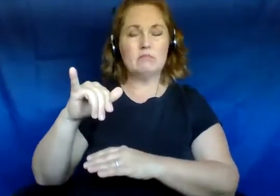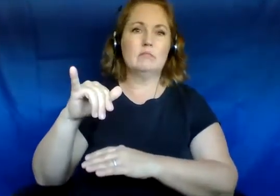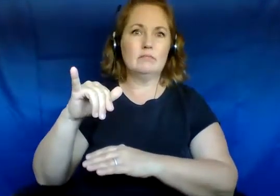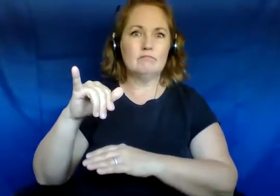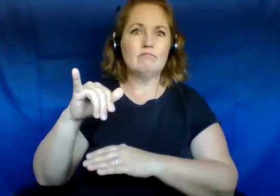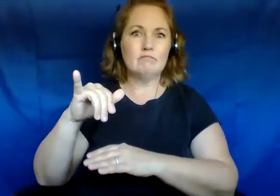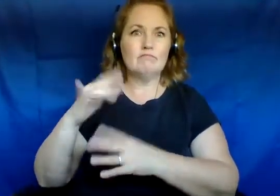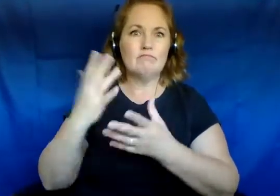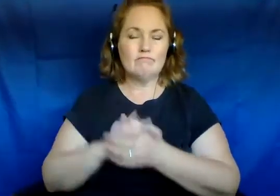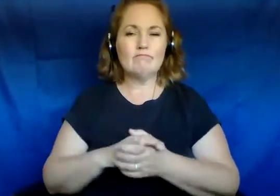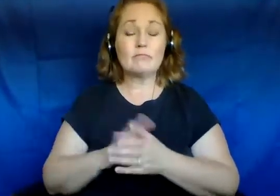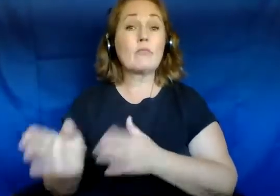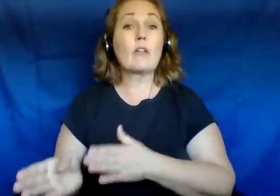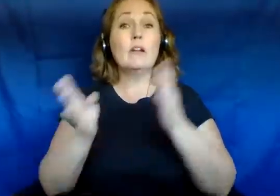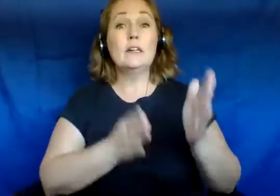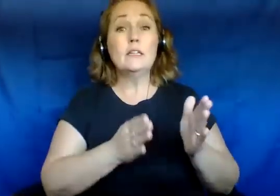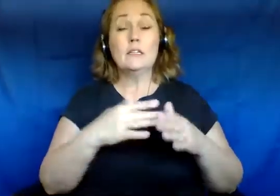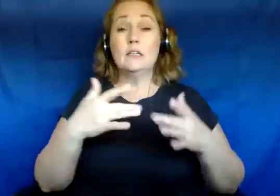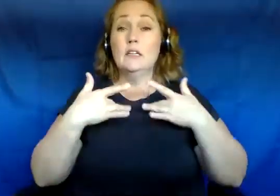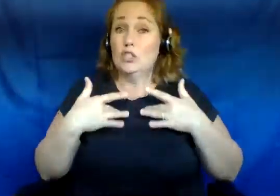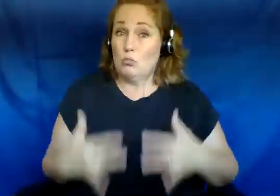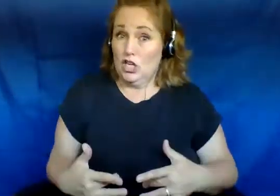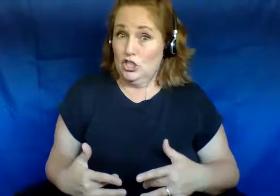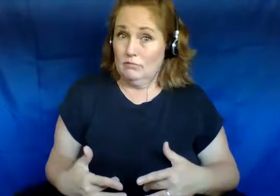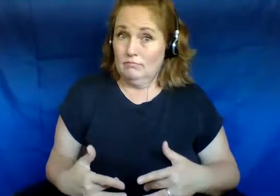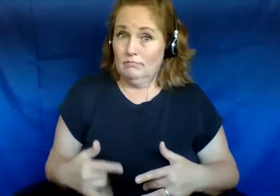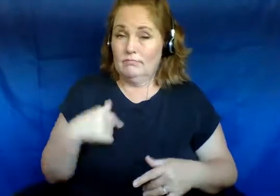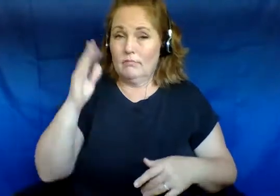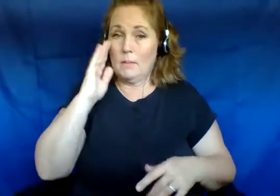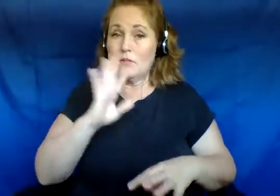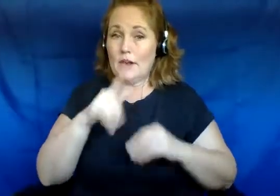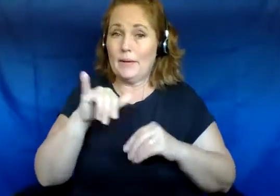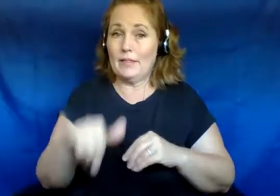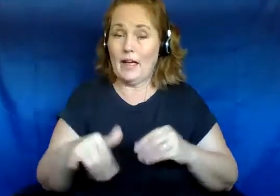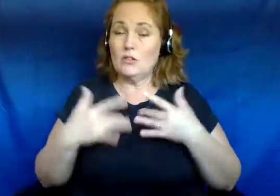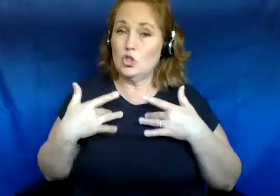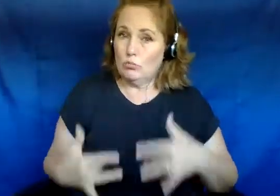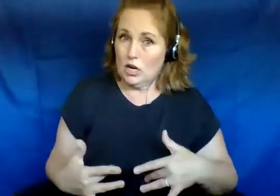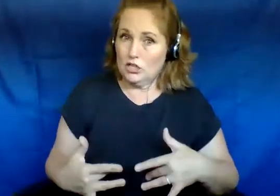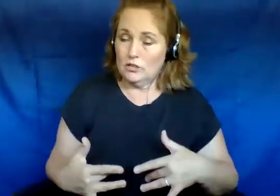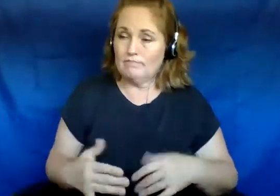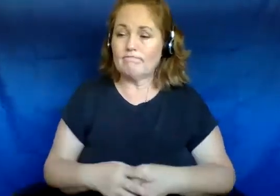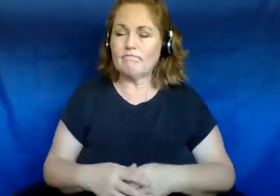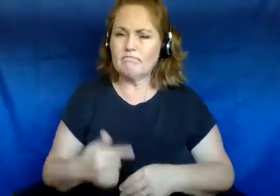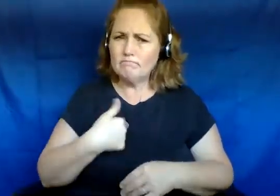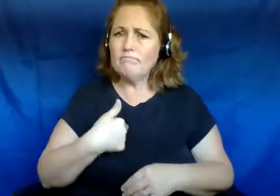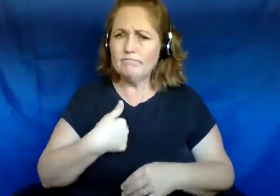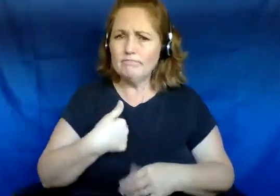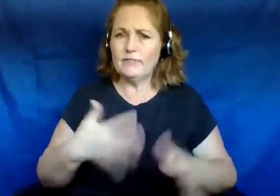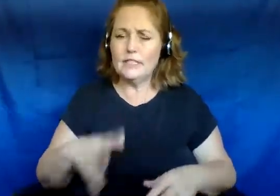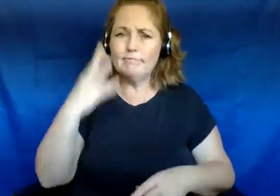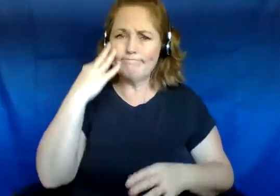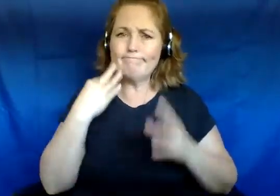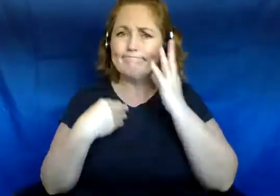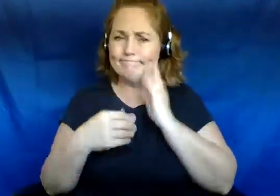am going to talk about depression. And I am a person who has suffered a lot of